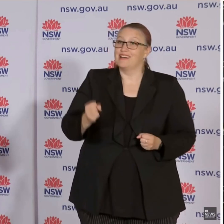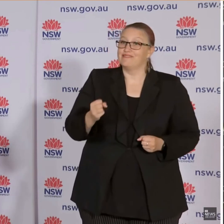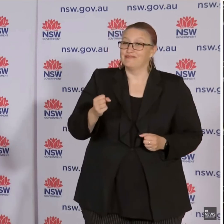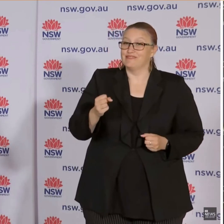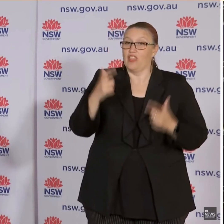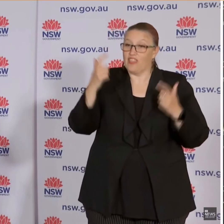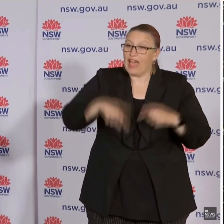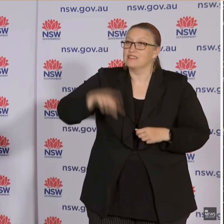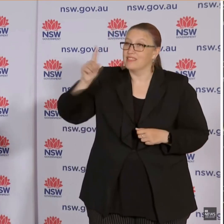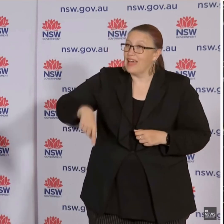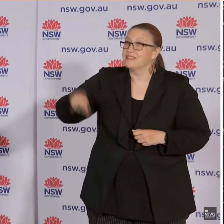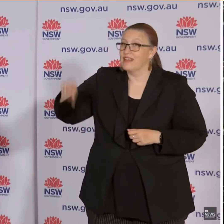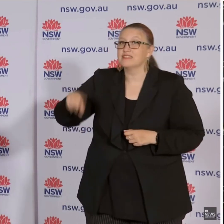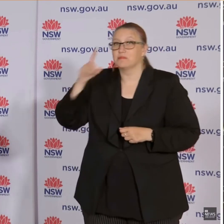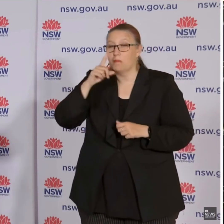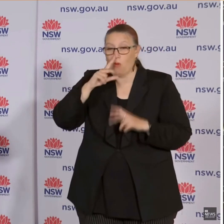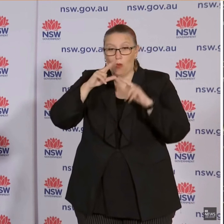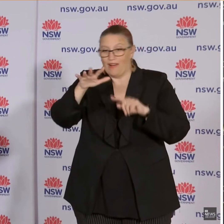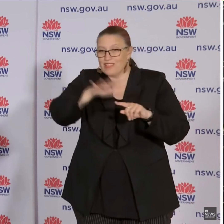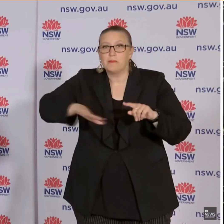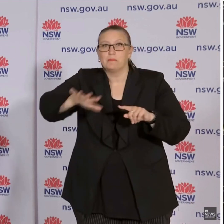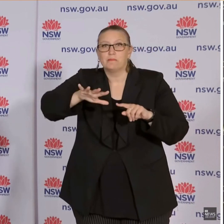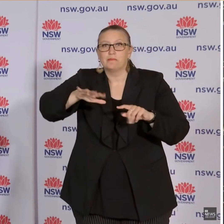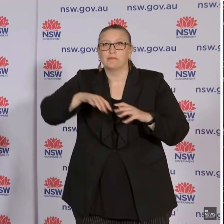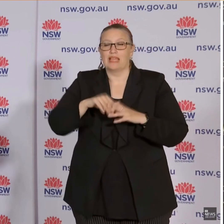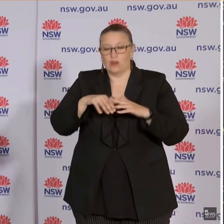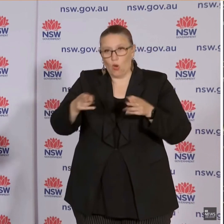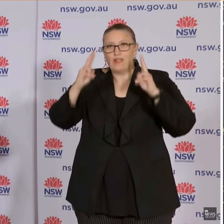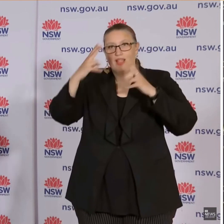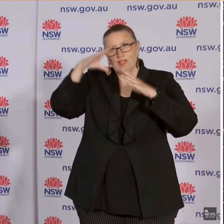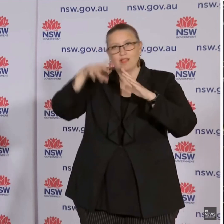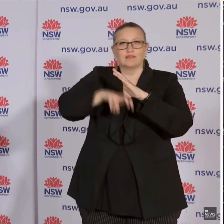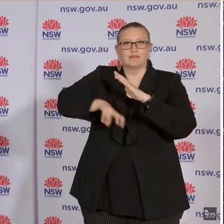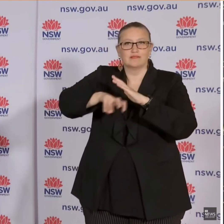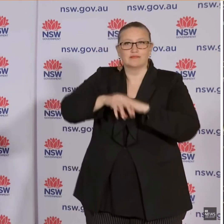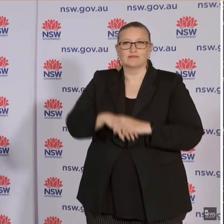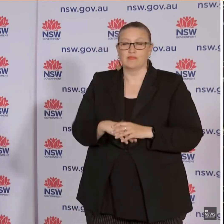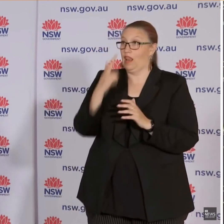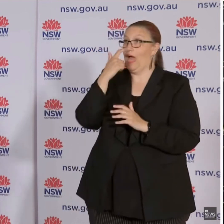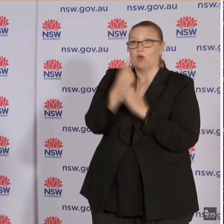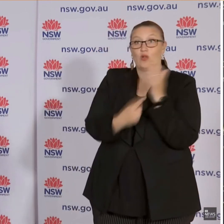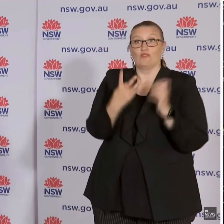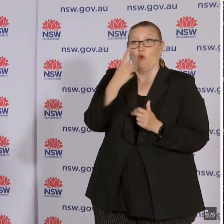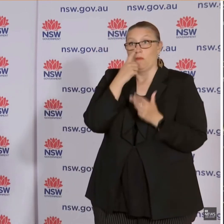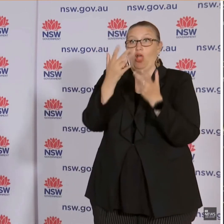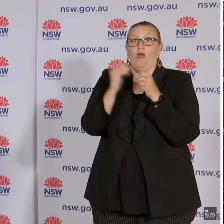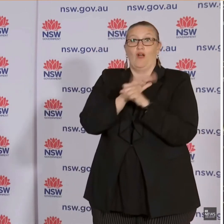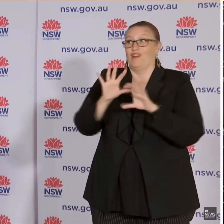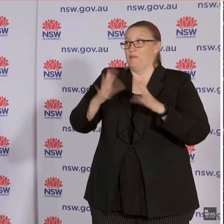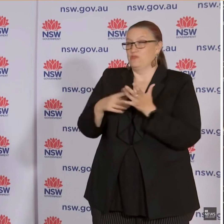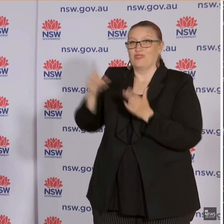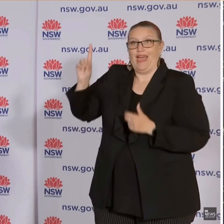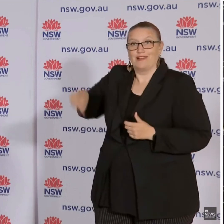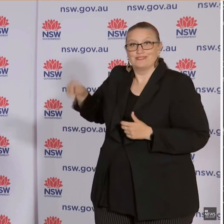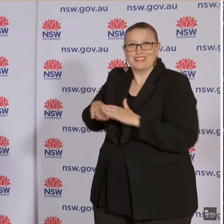the community. So that obviously needs readjustment. And I echo the calls made by the Prime Minister today that once you get to those higher rates of